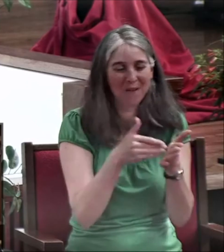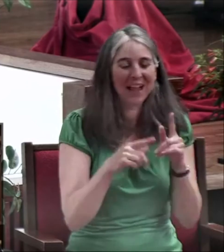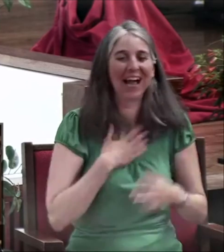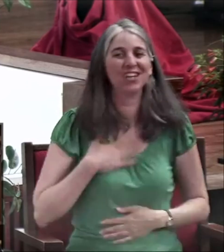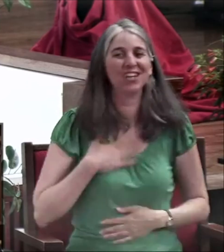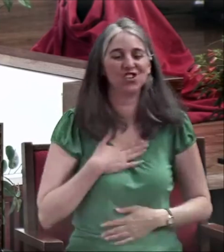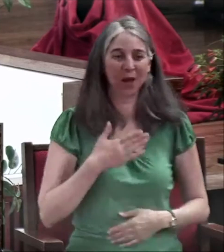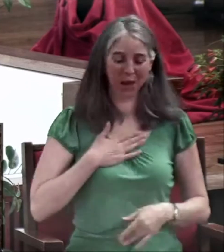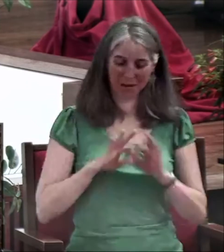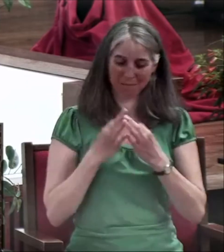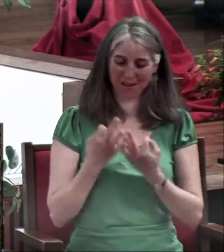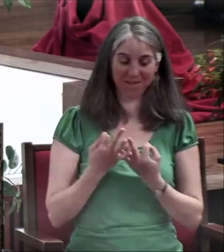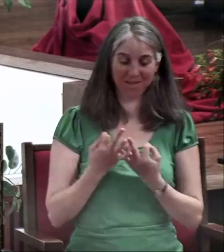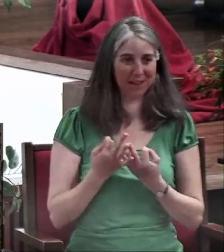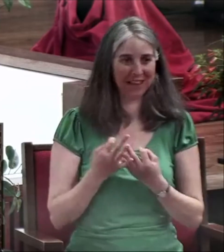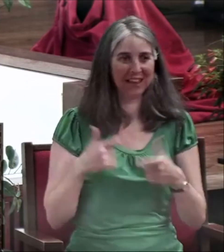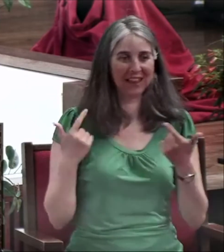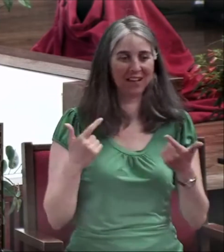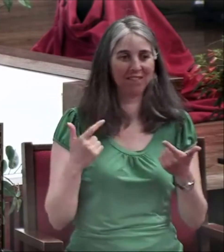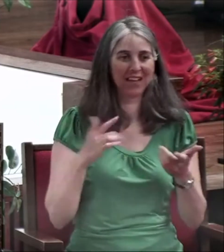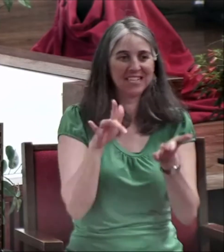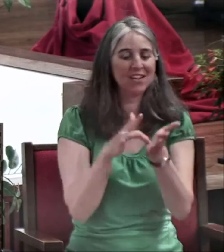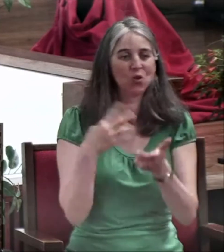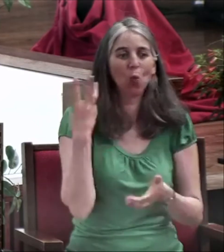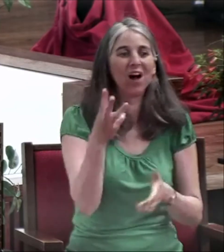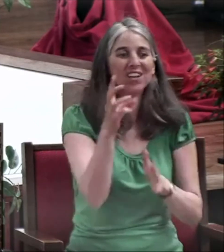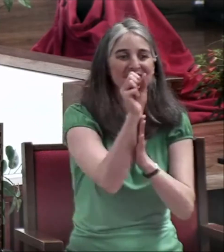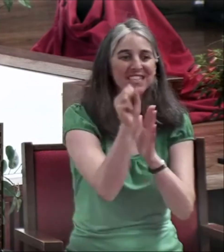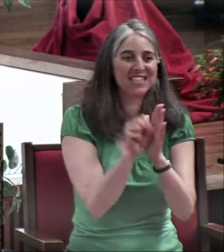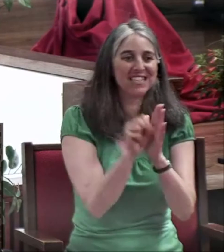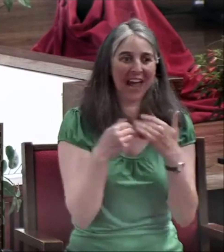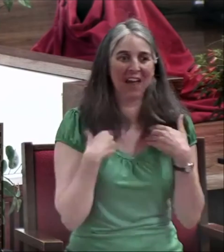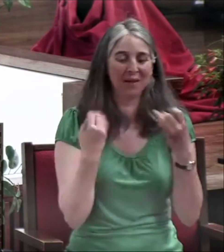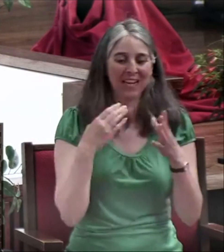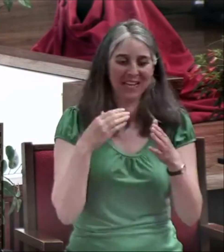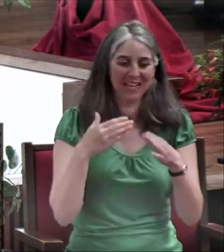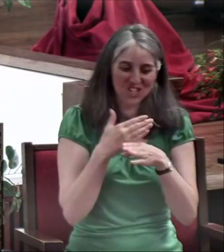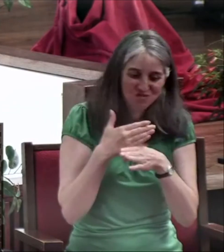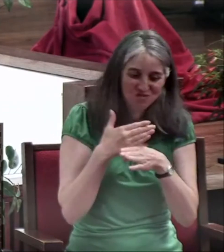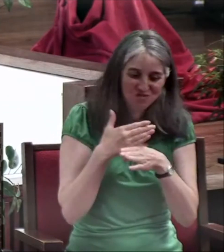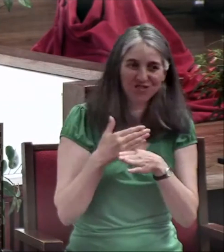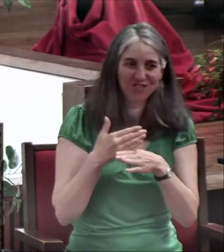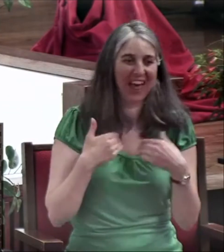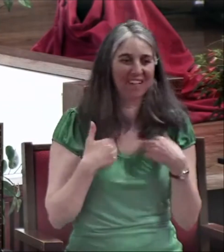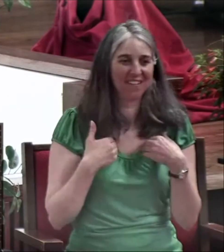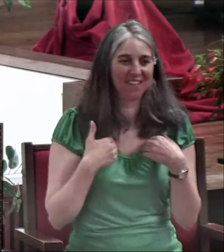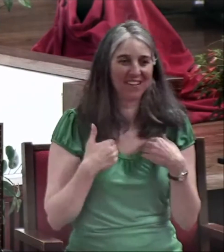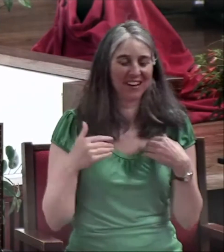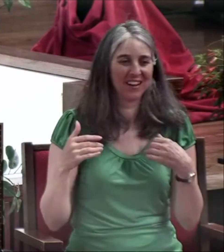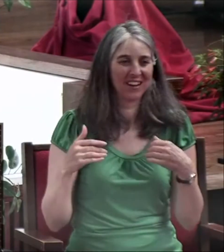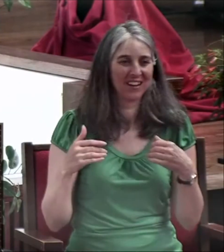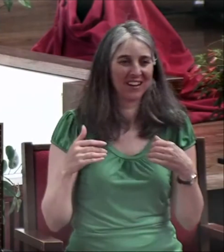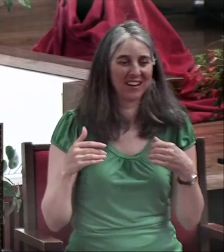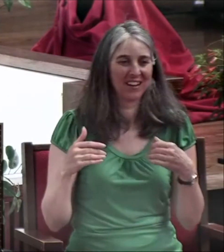from logging territory. Central Washington State was logger territory. I used to say I wasn't certain there was a full set of male